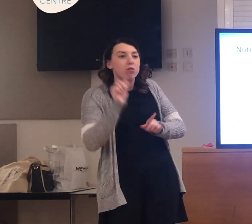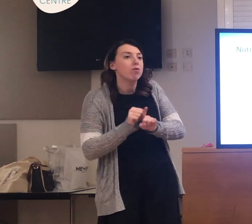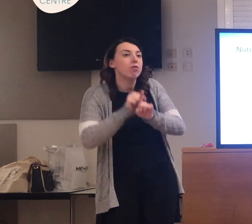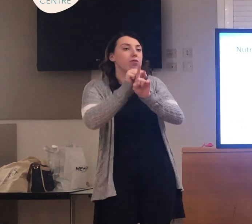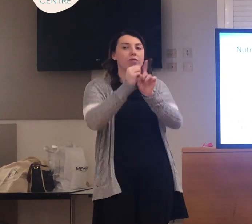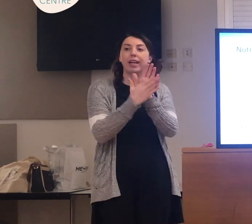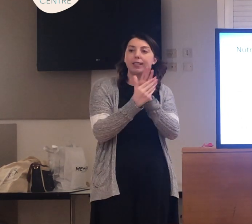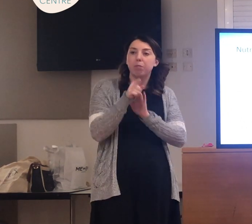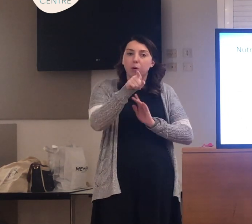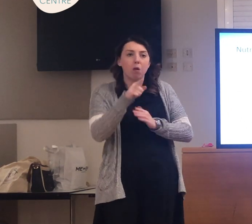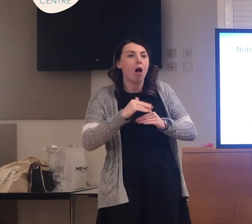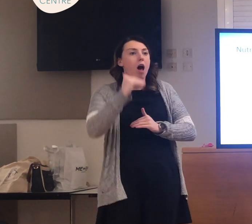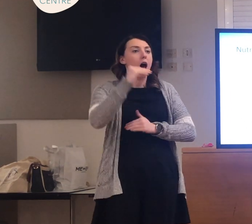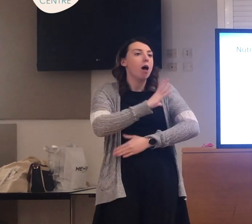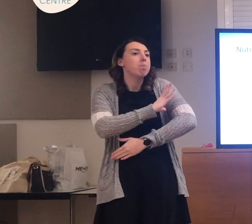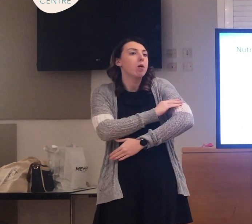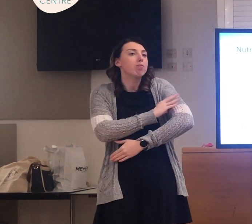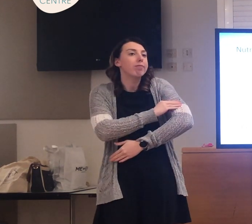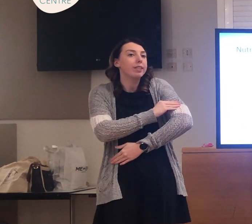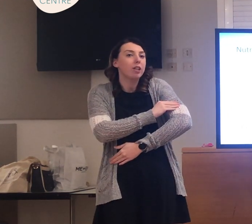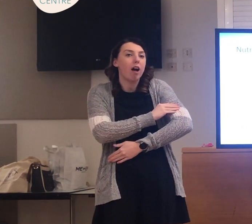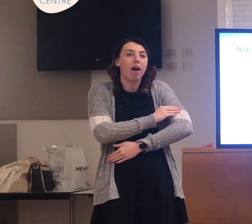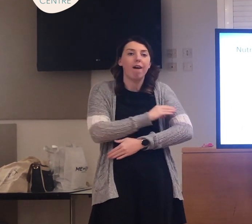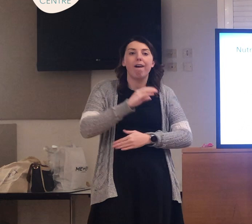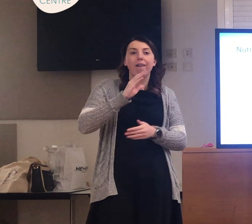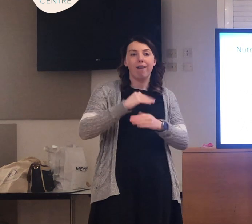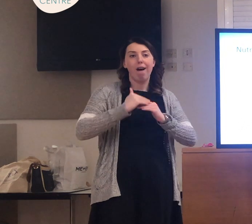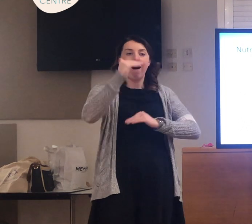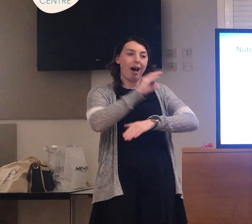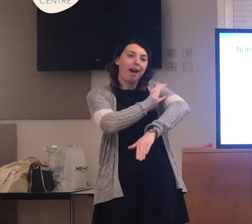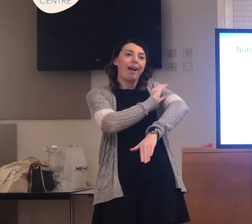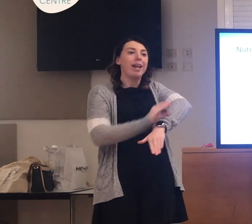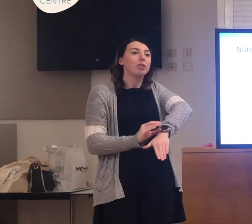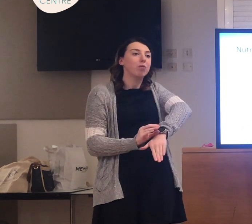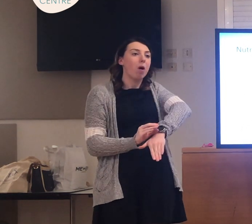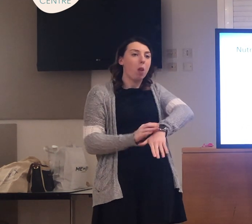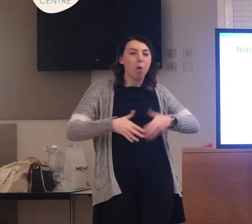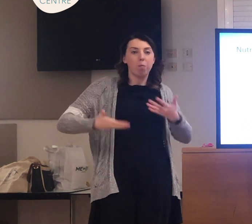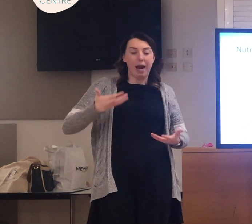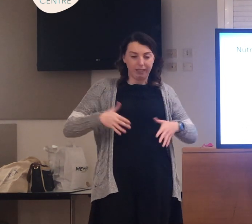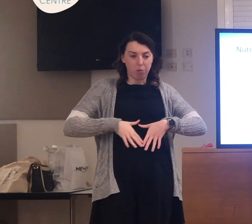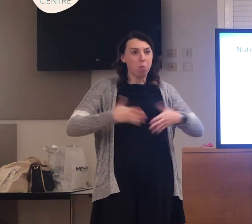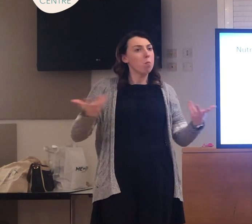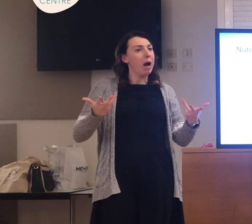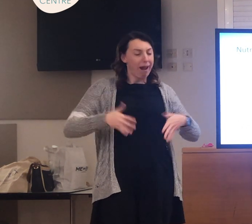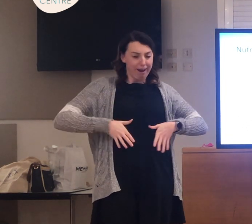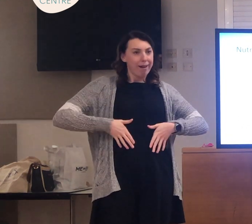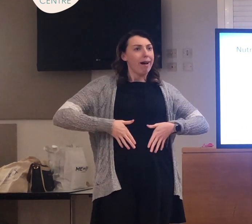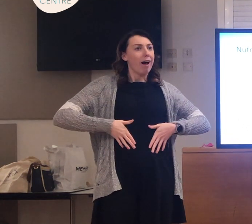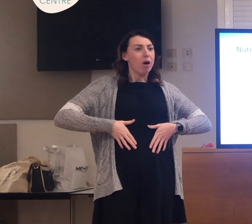high blood pressure, high cholesterol, where you're carrying your weight if it's around your